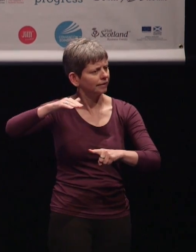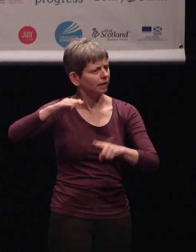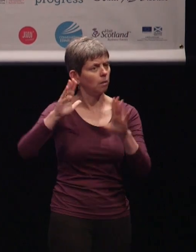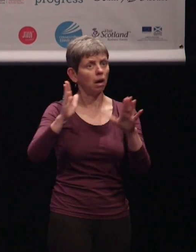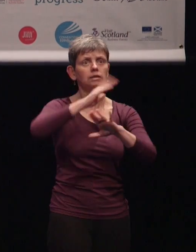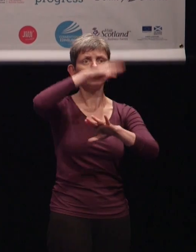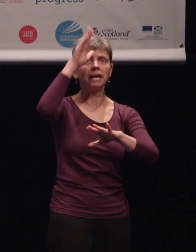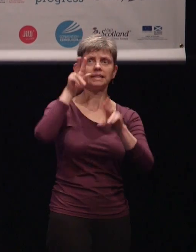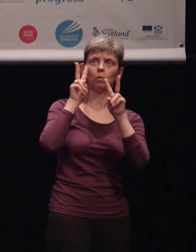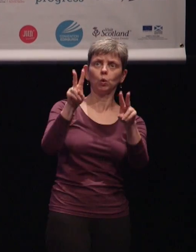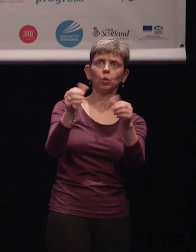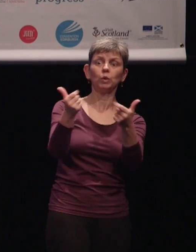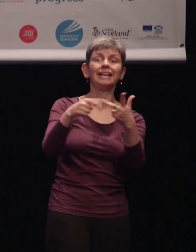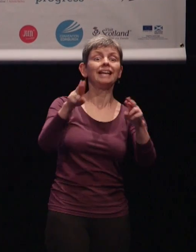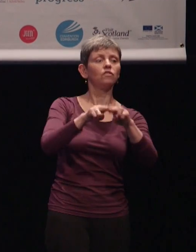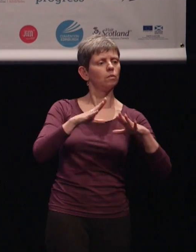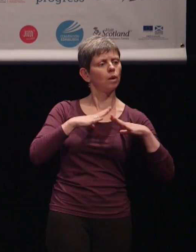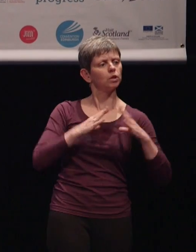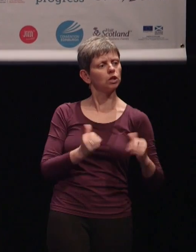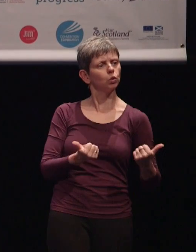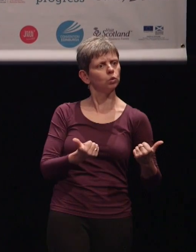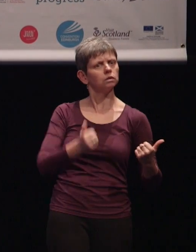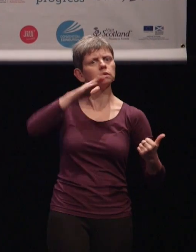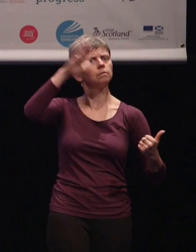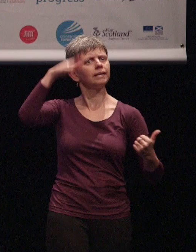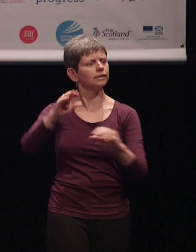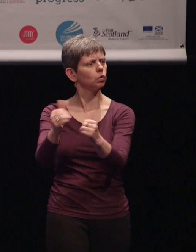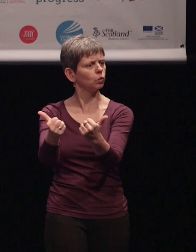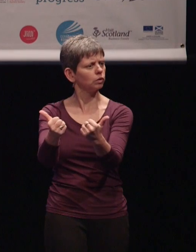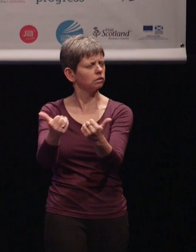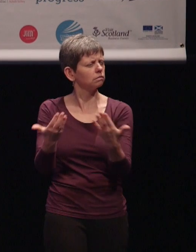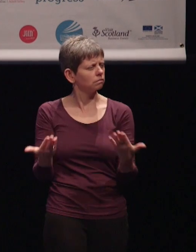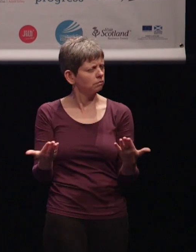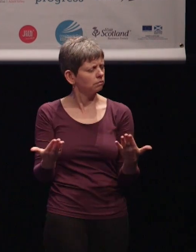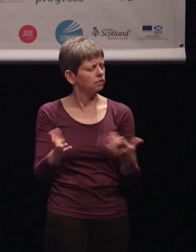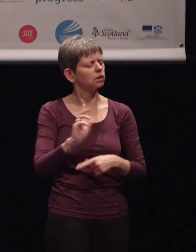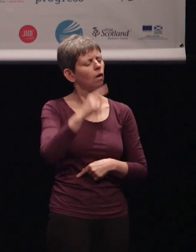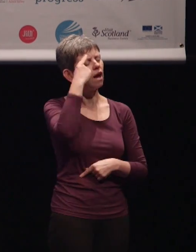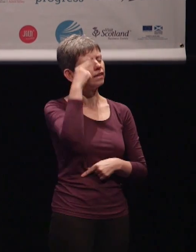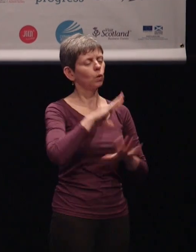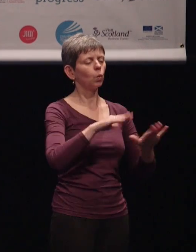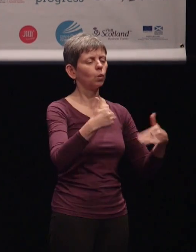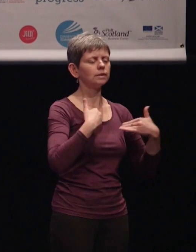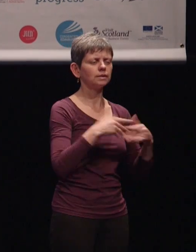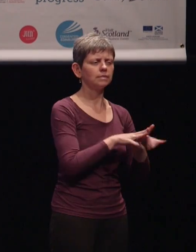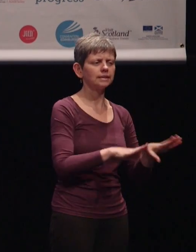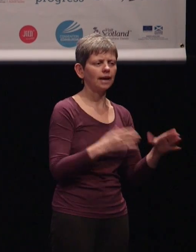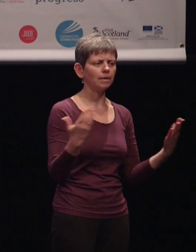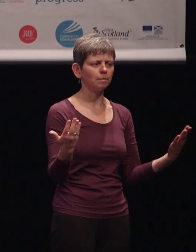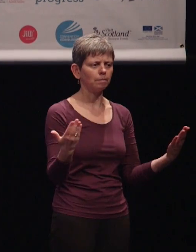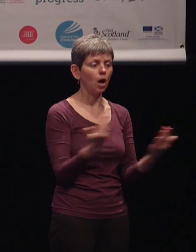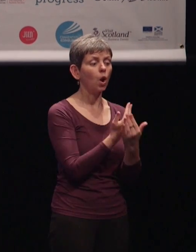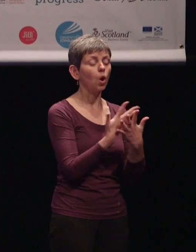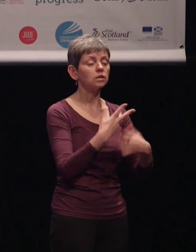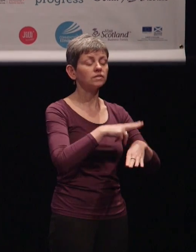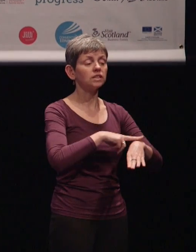your preparations. And my picture in autism is that many staff I